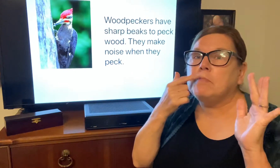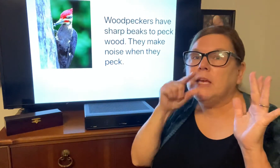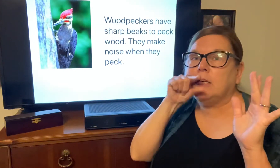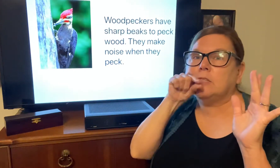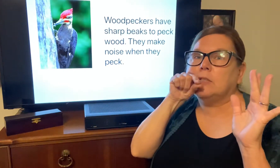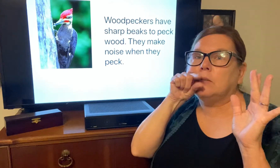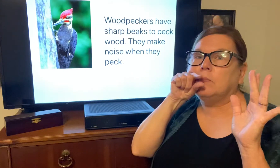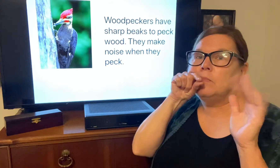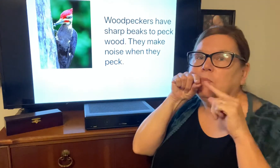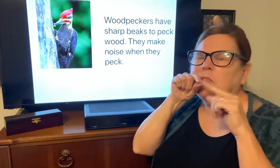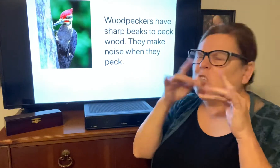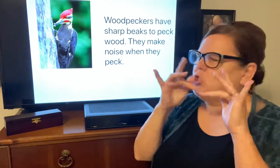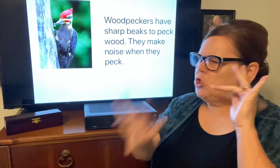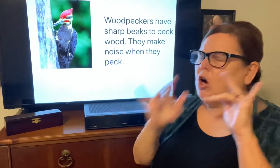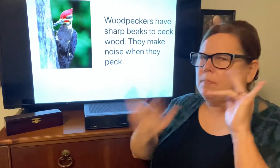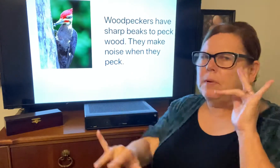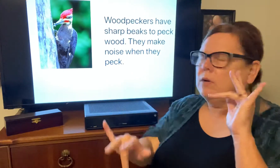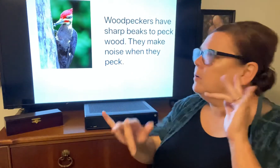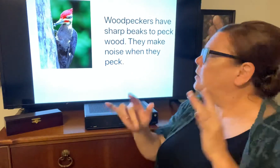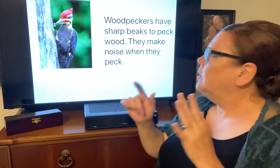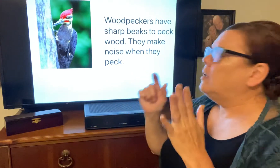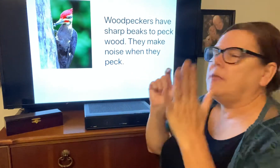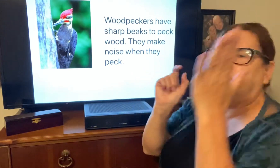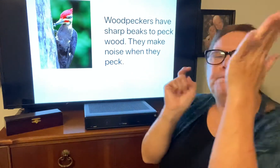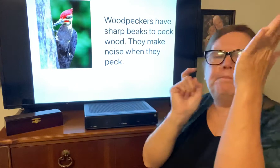beaks. Sharp. They